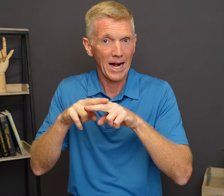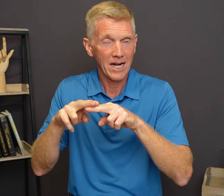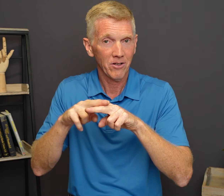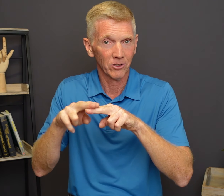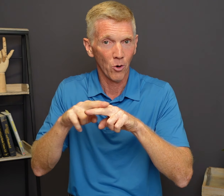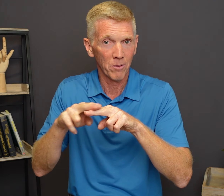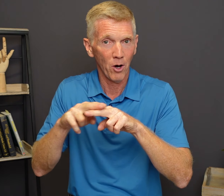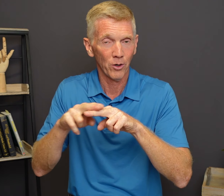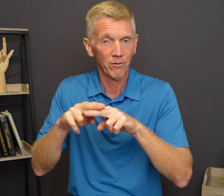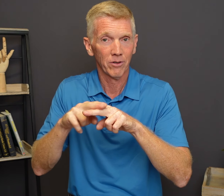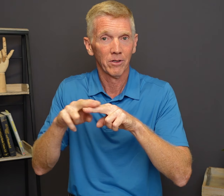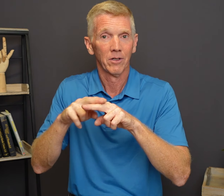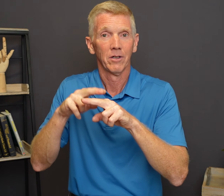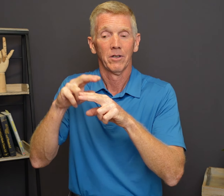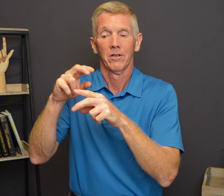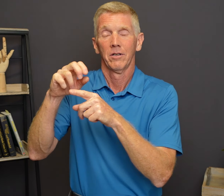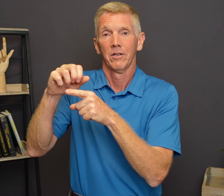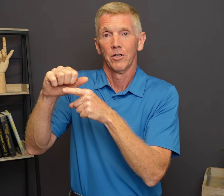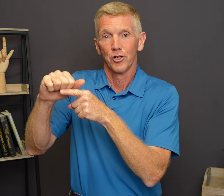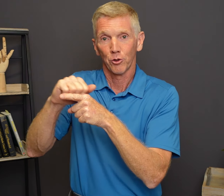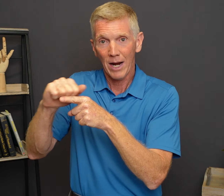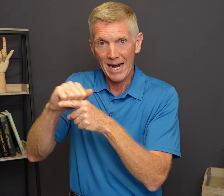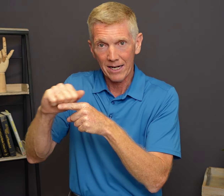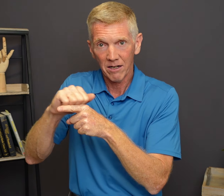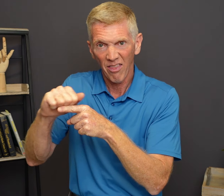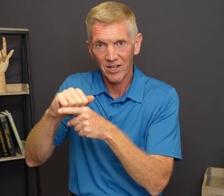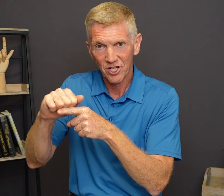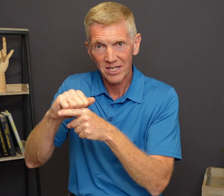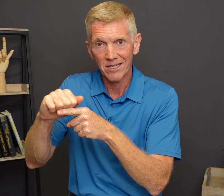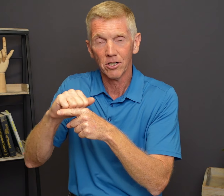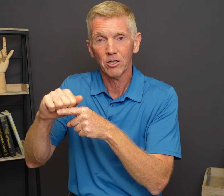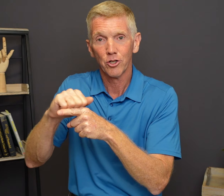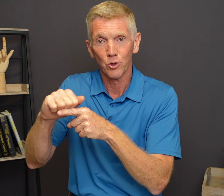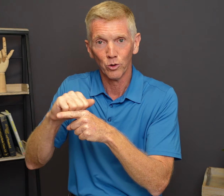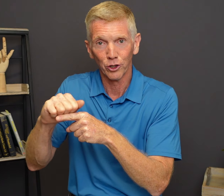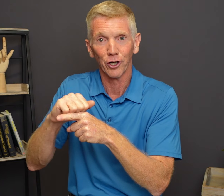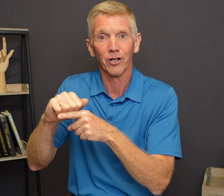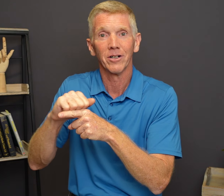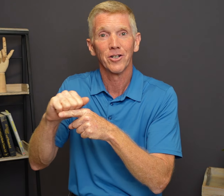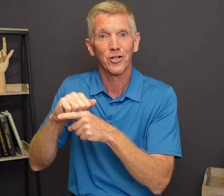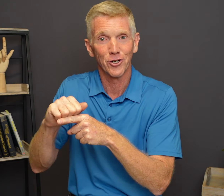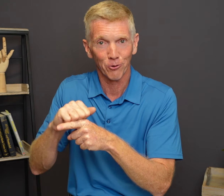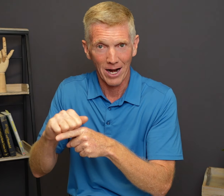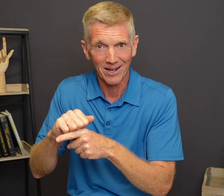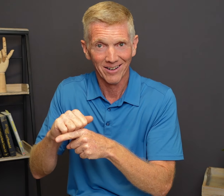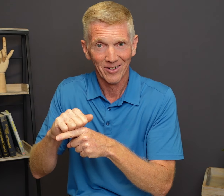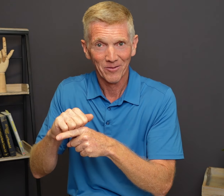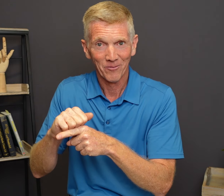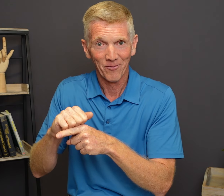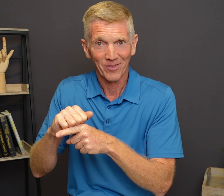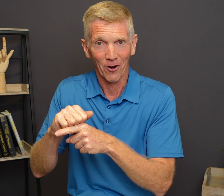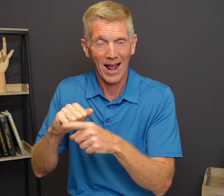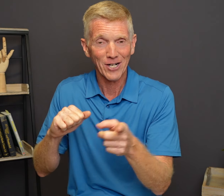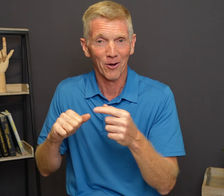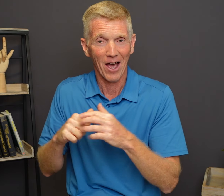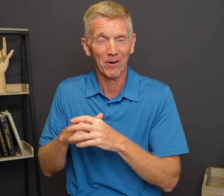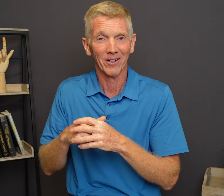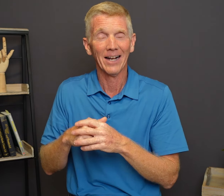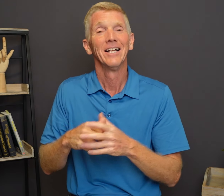Train, locomotive. Train, the skill to learn to train. All right, how'd you do on that one? All right, let's